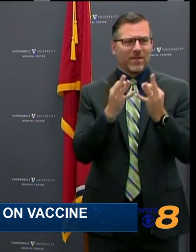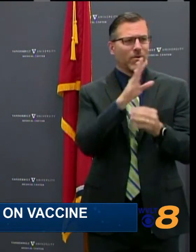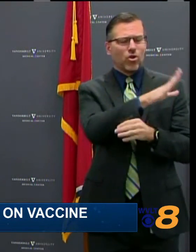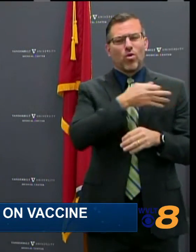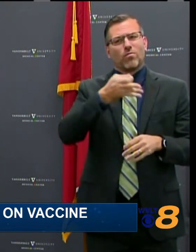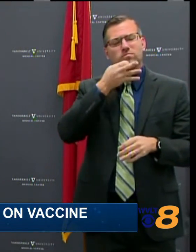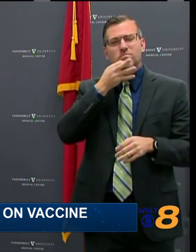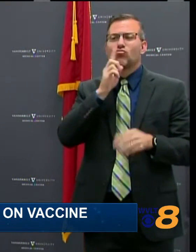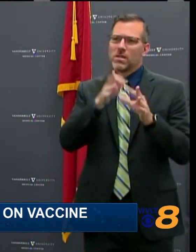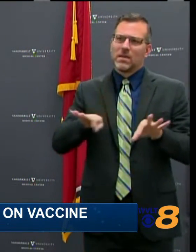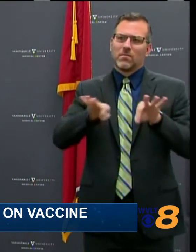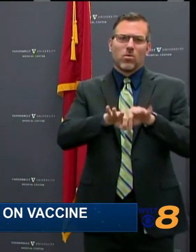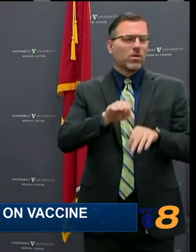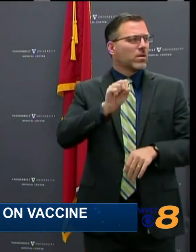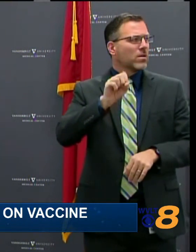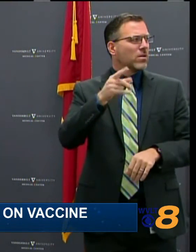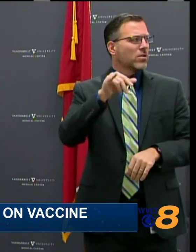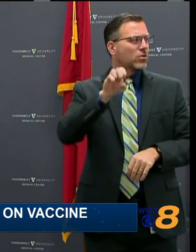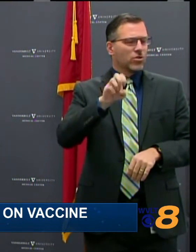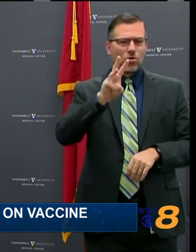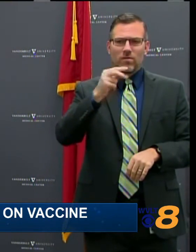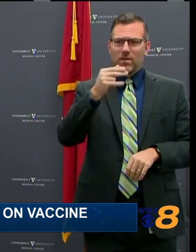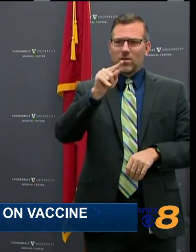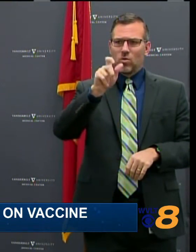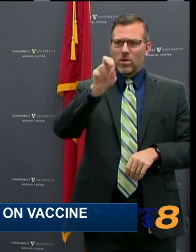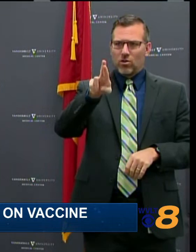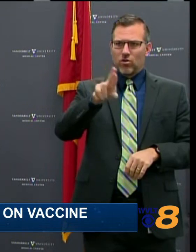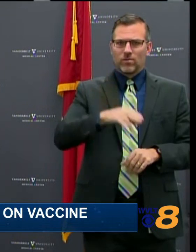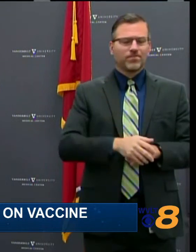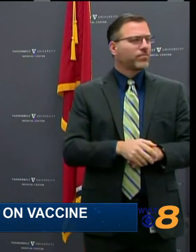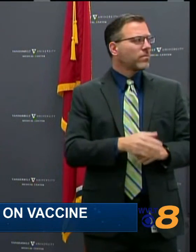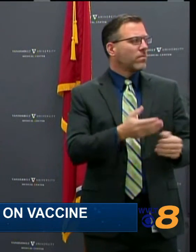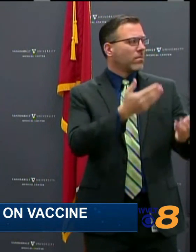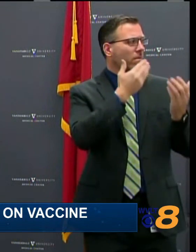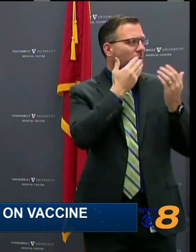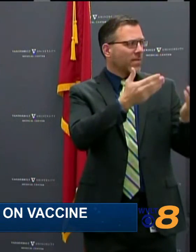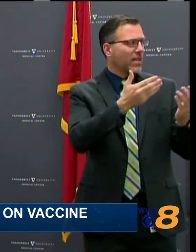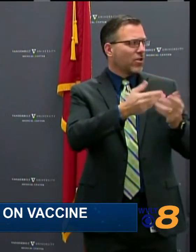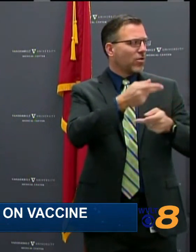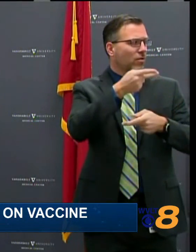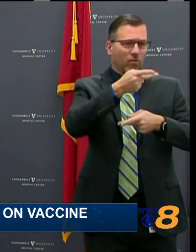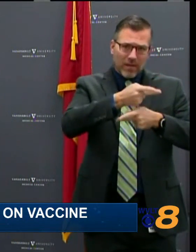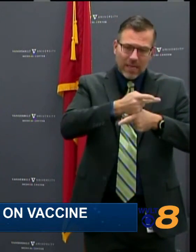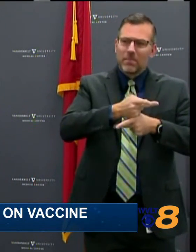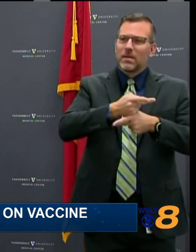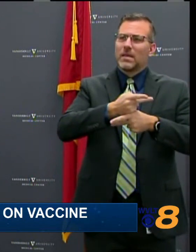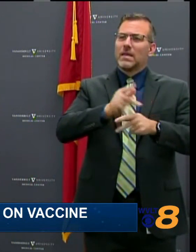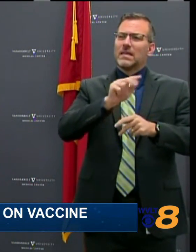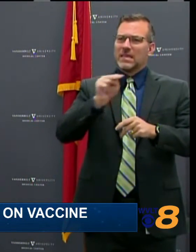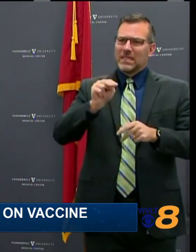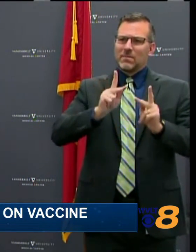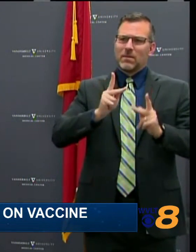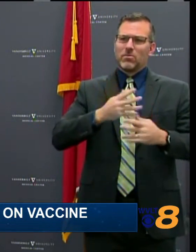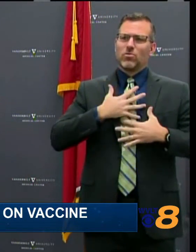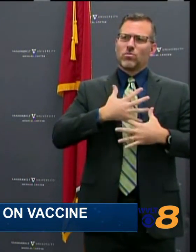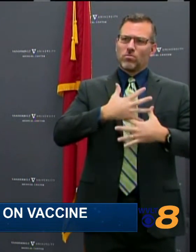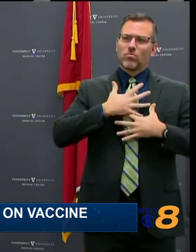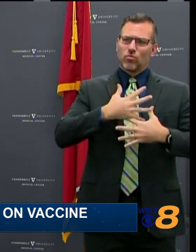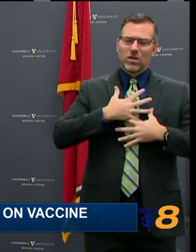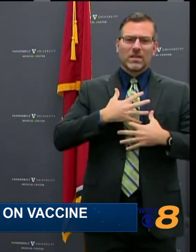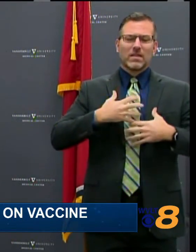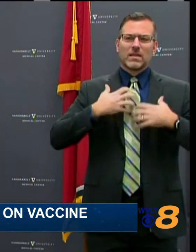there. Sophie Whitaker, thank you for keeping Tennesseans breathing as a respiratory therapist, for